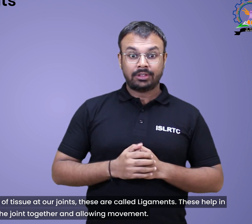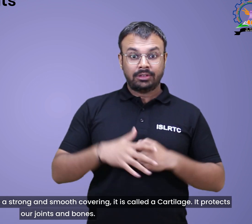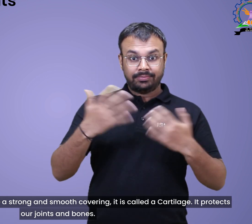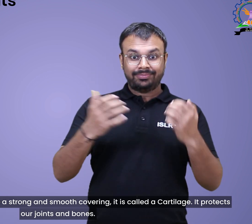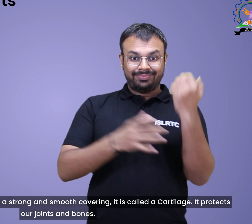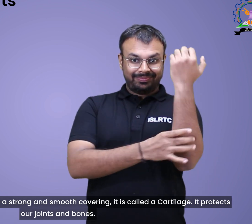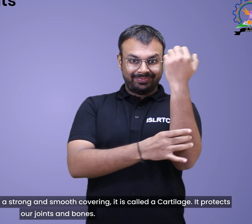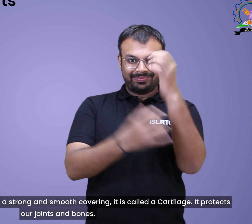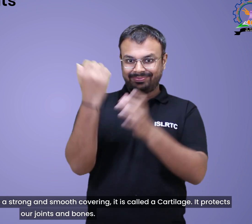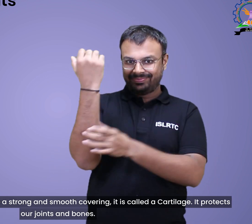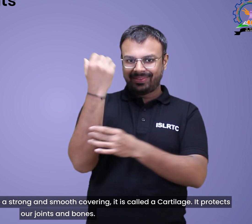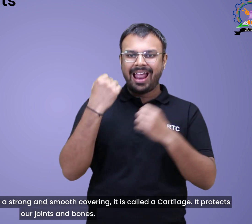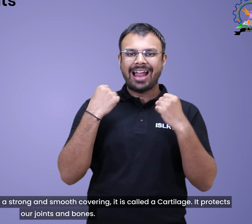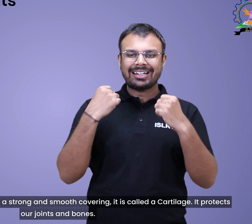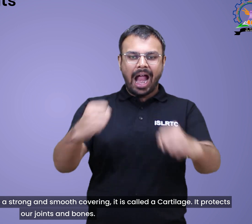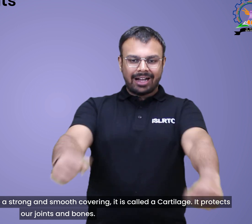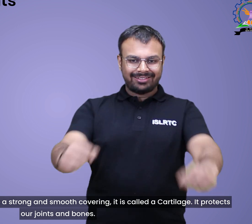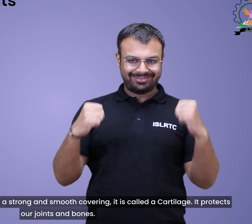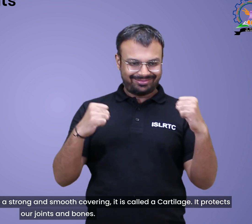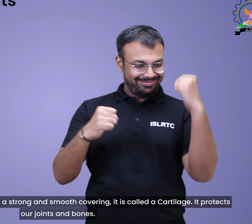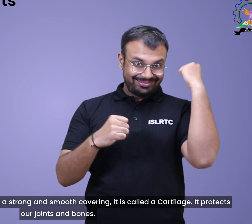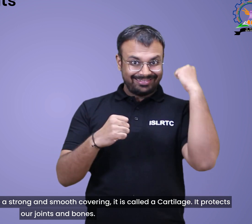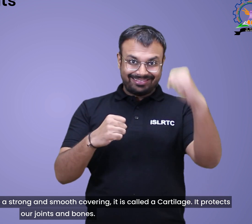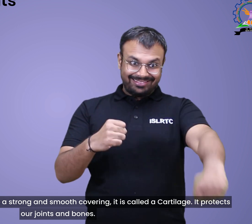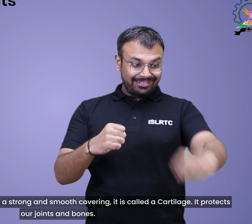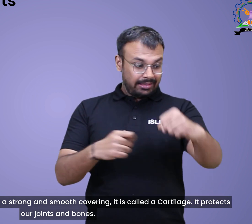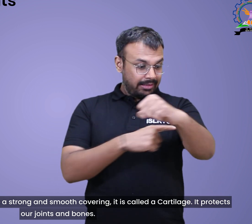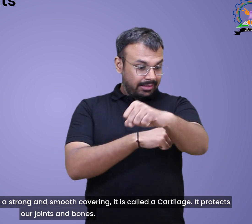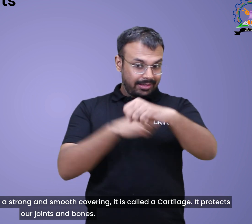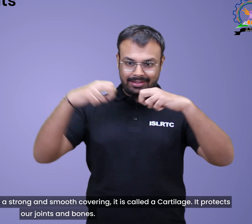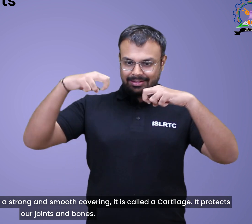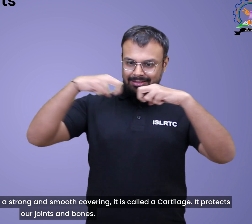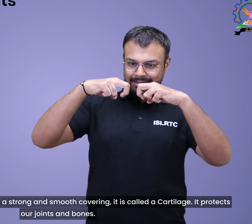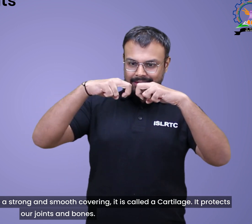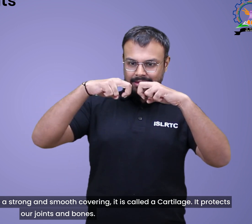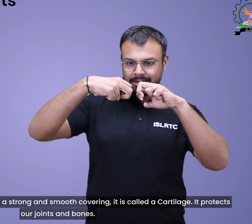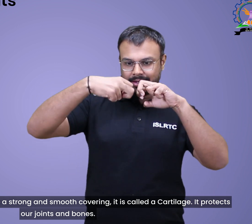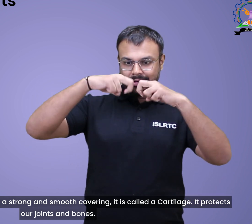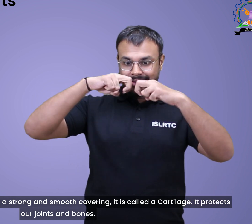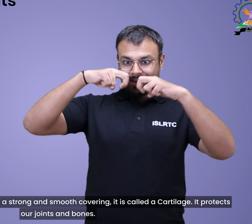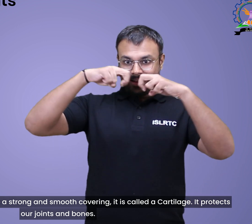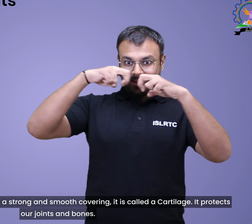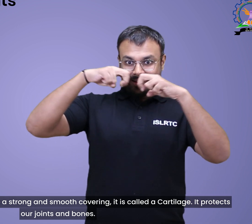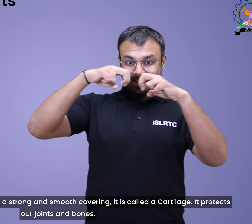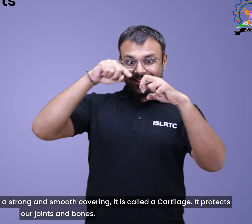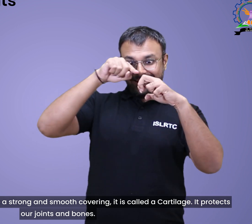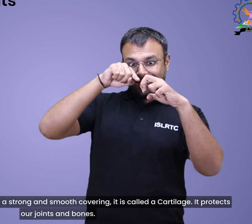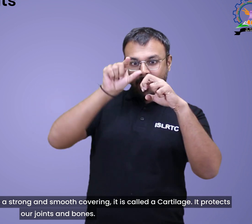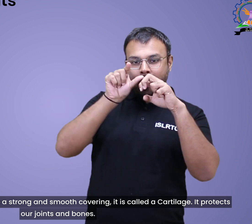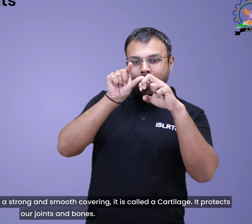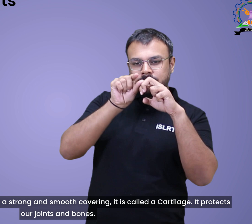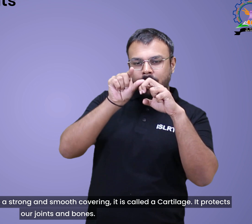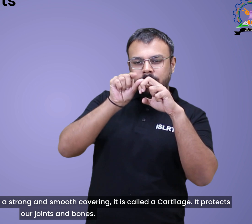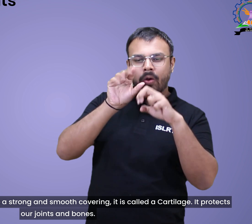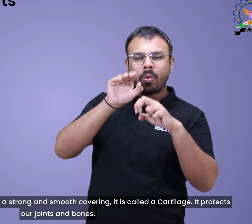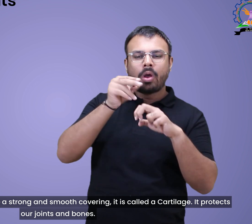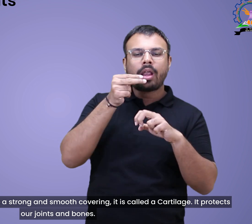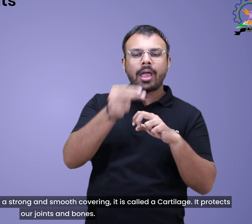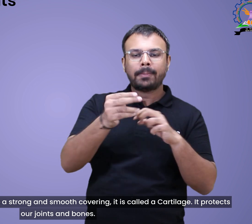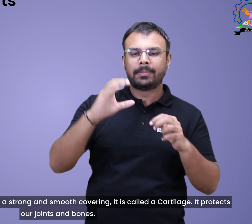At the end of our bones we have a strong and smooth covering. It is called a cartilage. It protects our